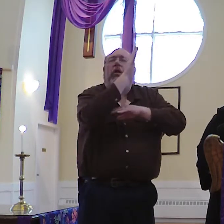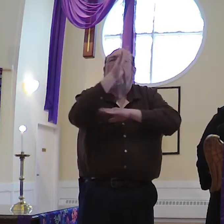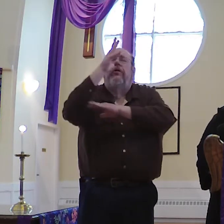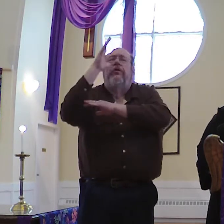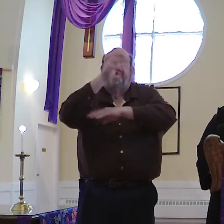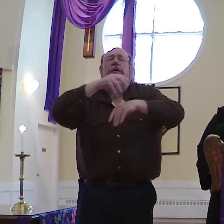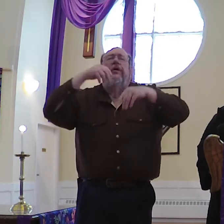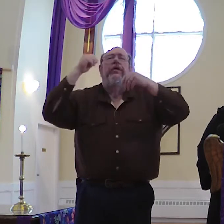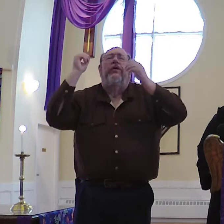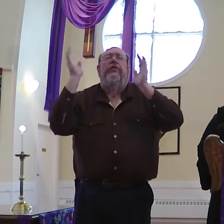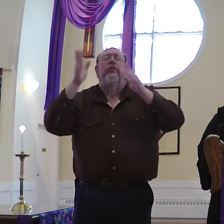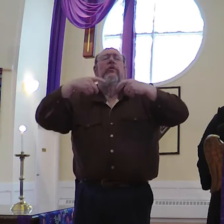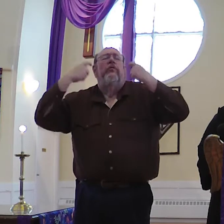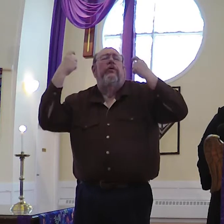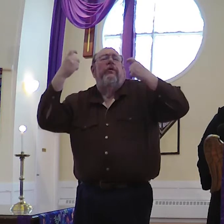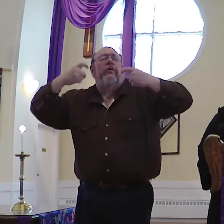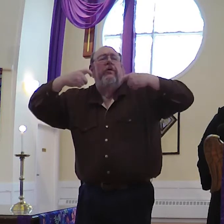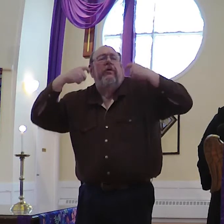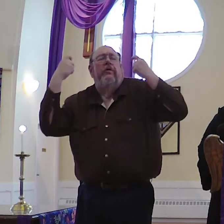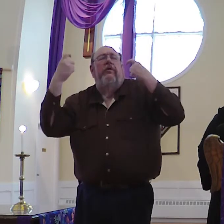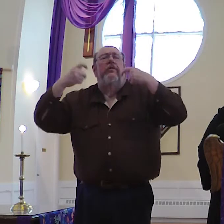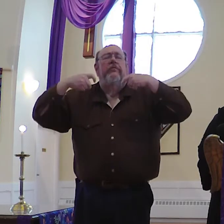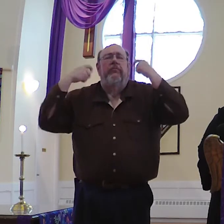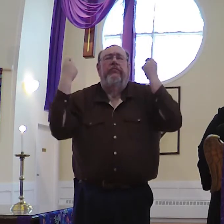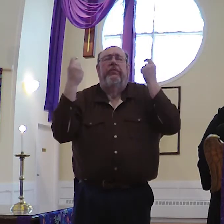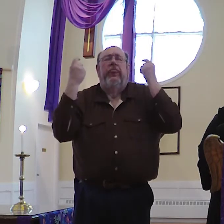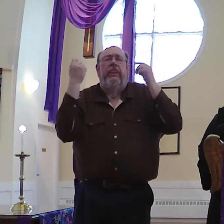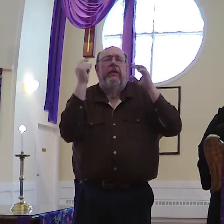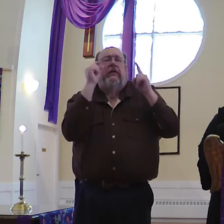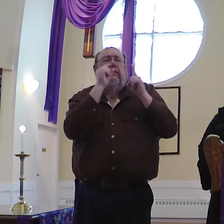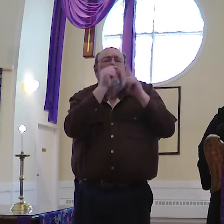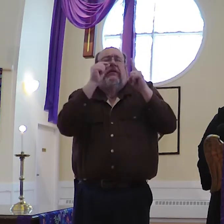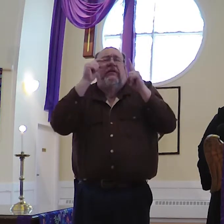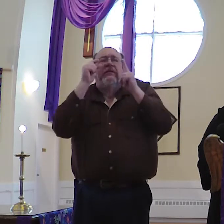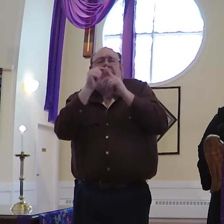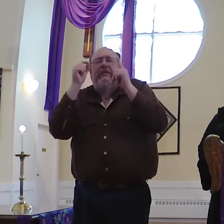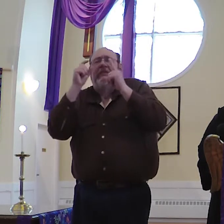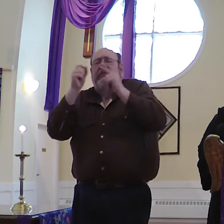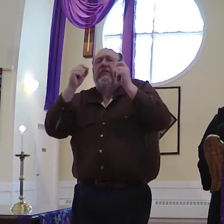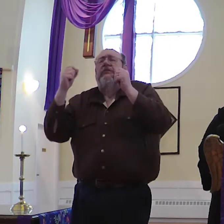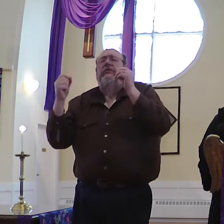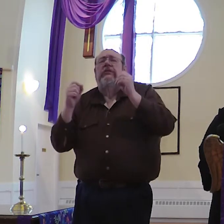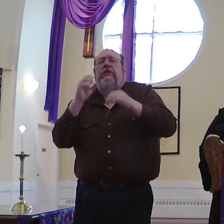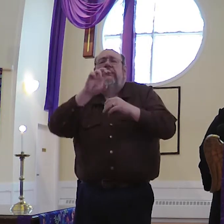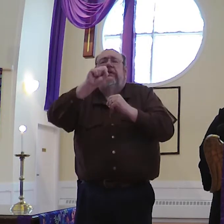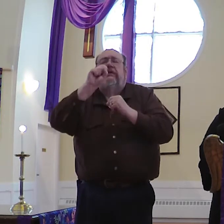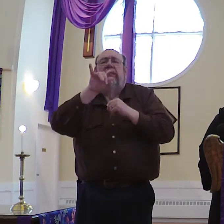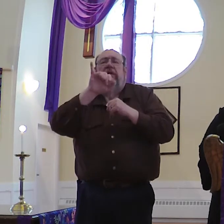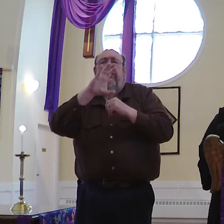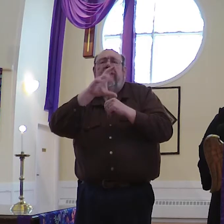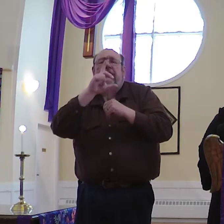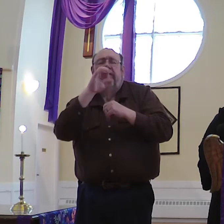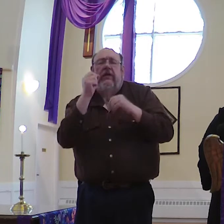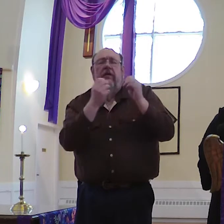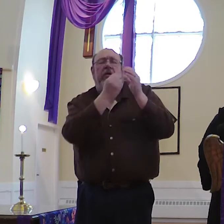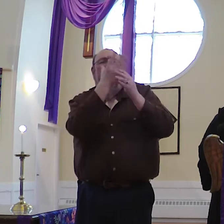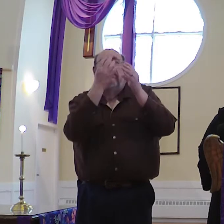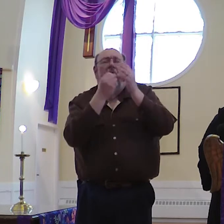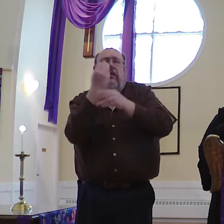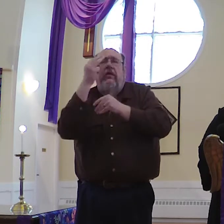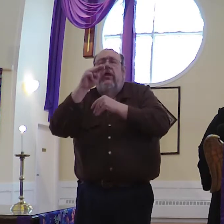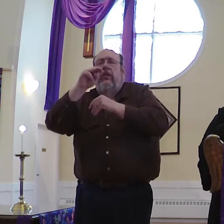hands. In place of the thorn, the cypress will grow. In place of the nettle, the myrtle will